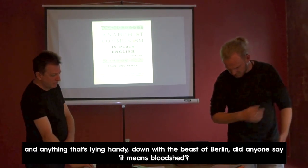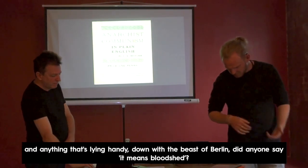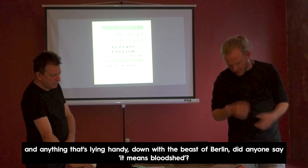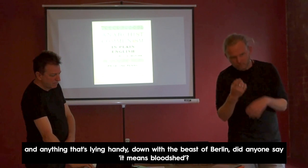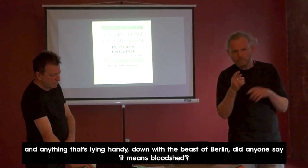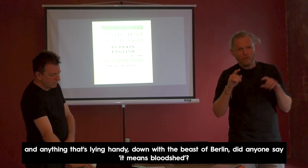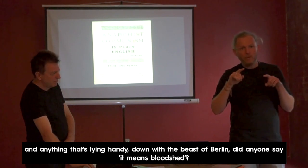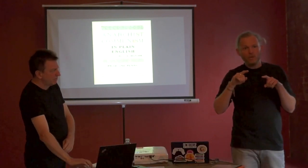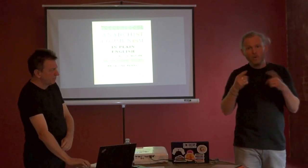it means bloodshed?